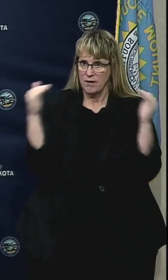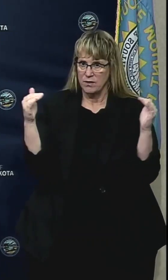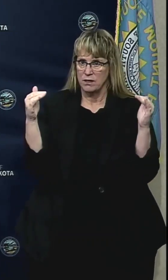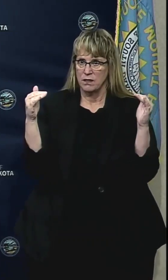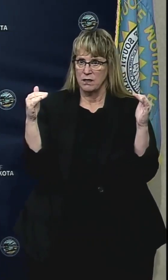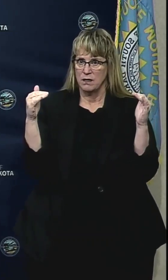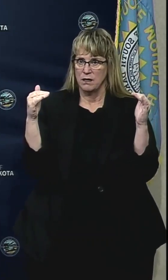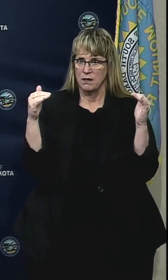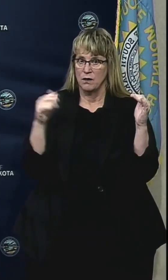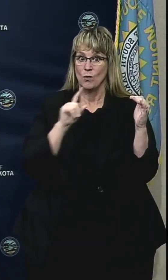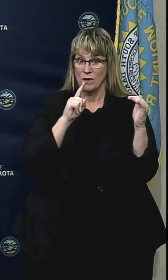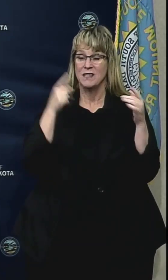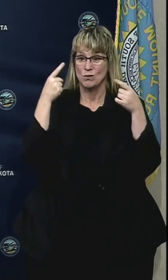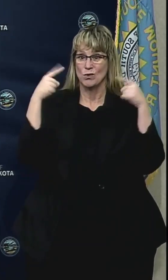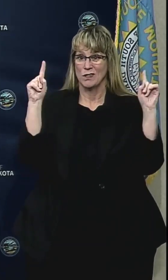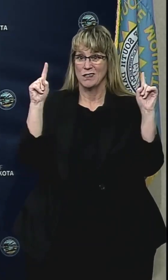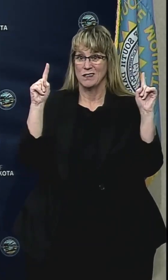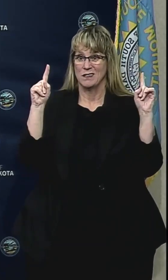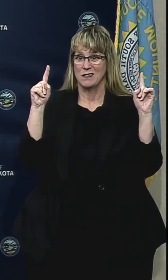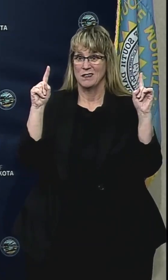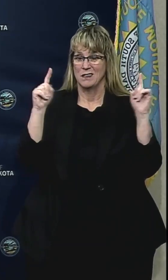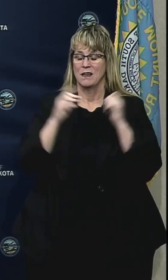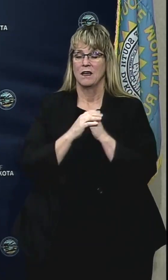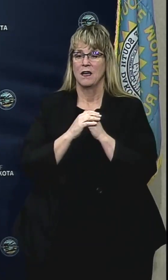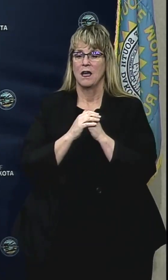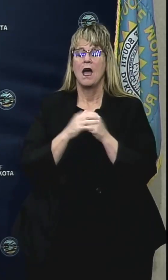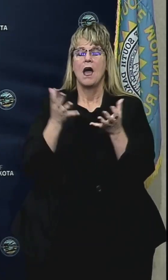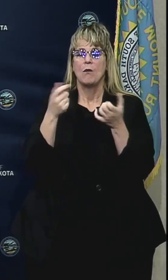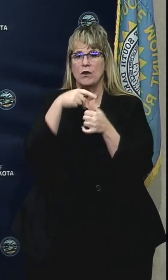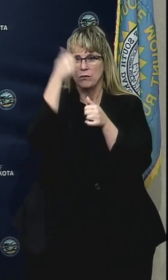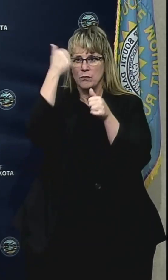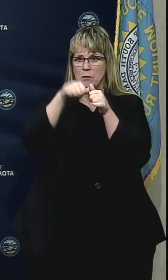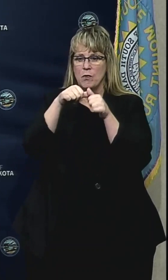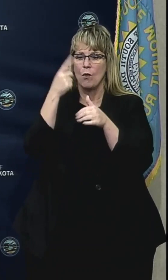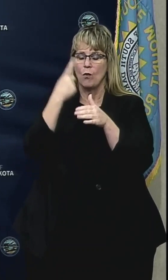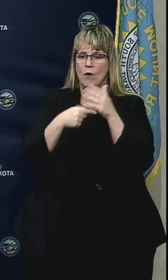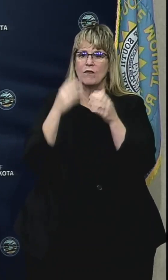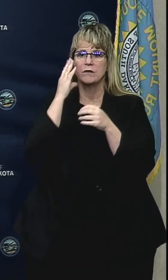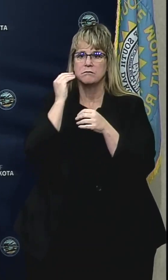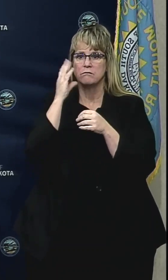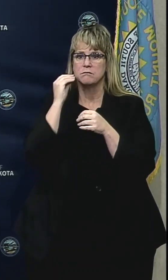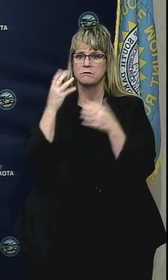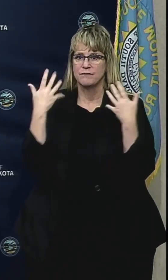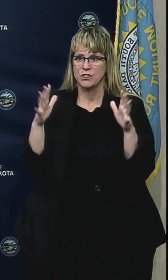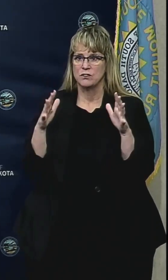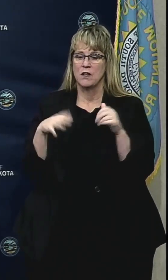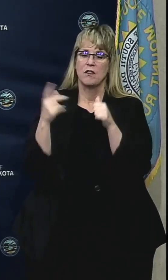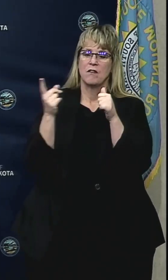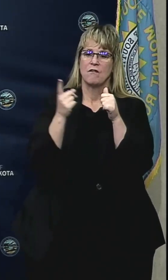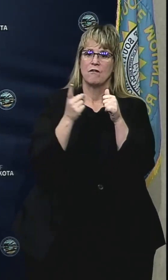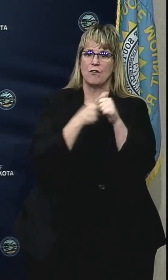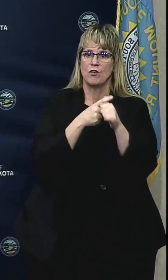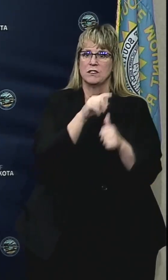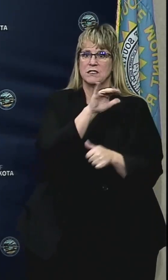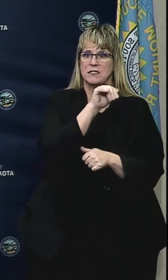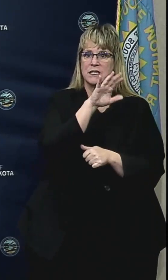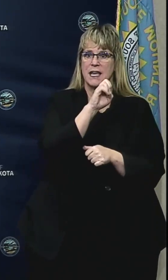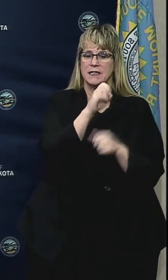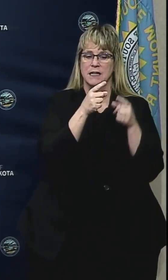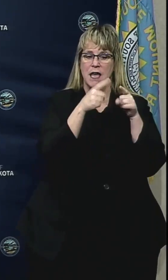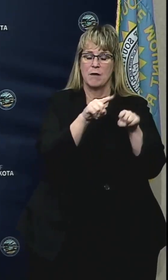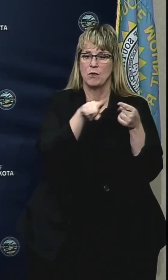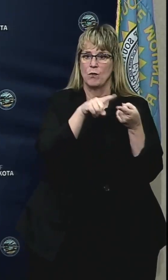is working. I want to remind you a little bit about some of the steps that we have gone through and that our first case was on March